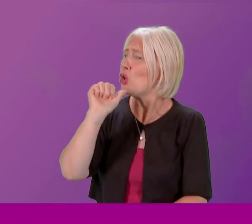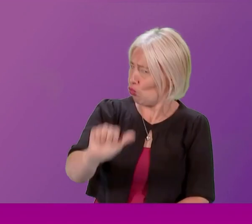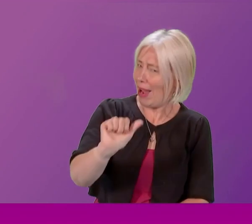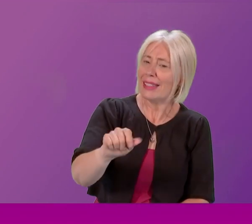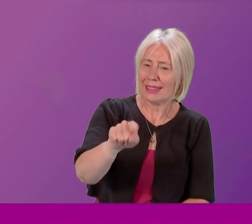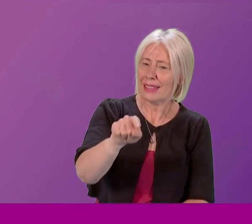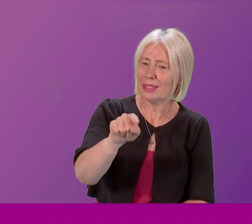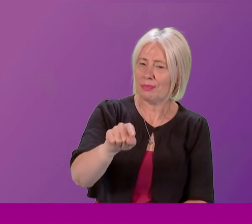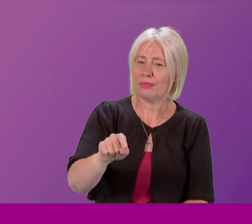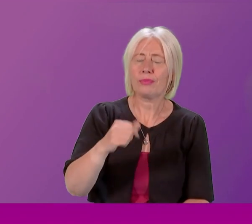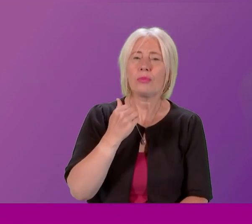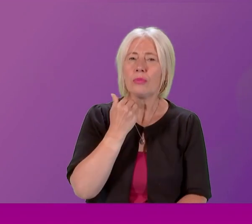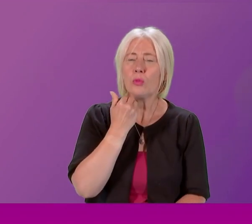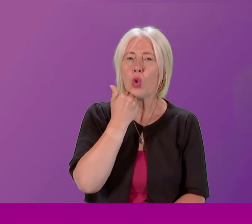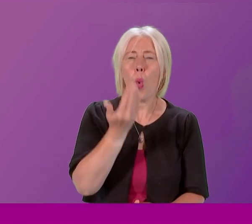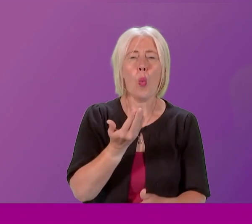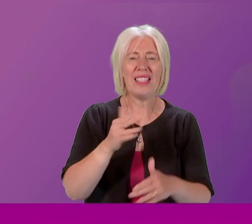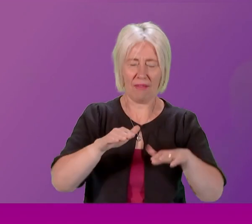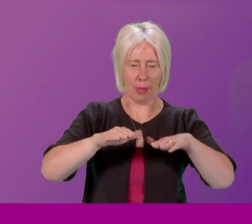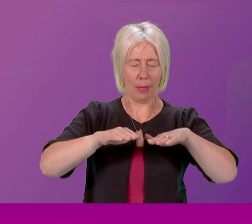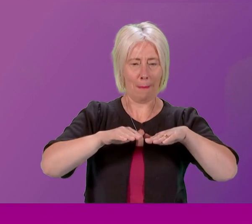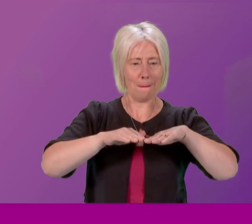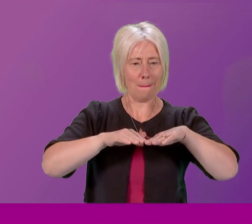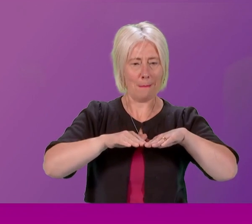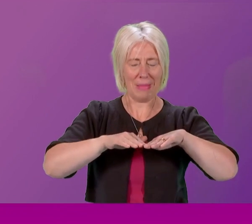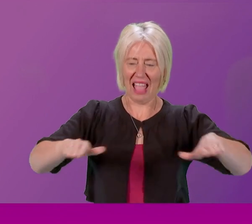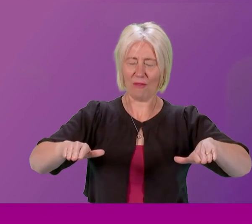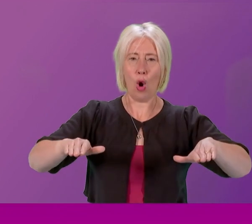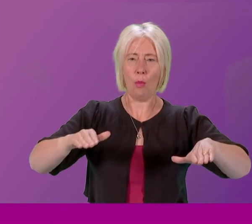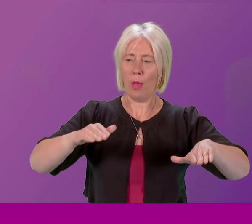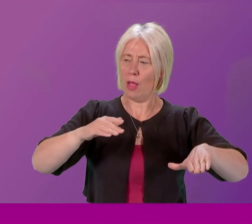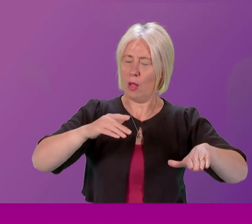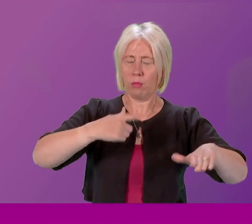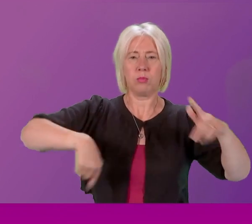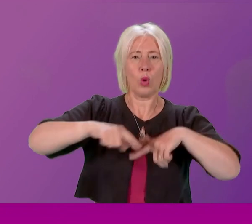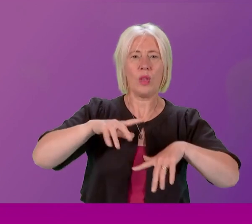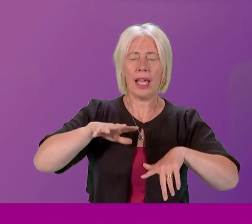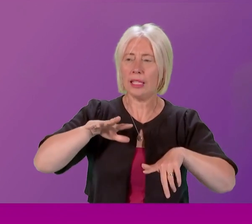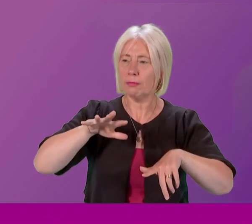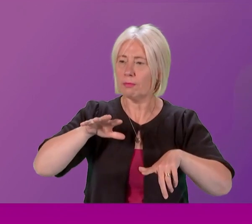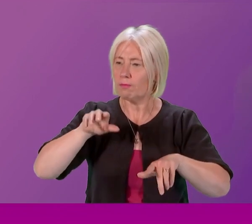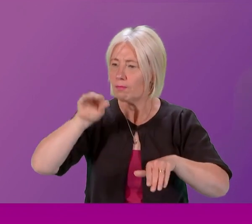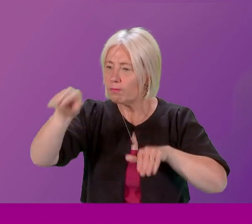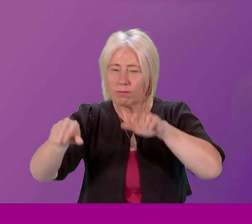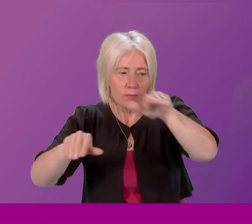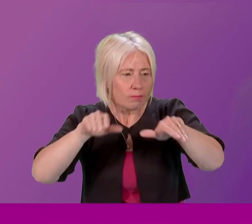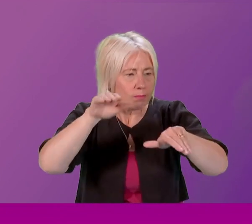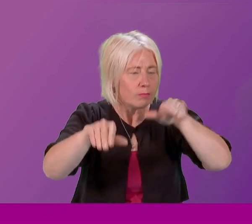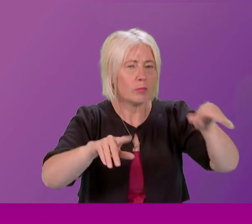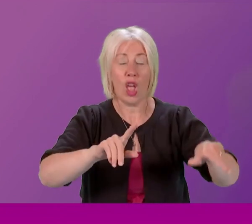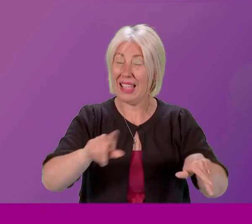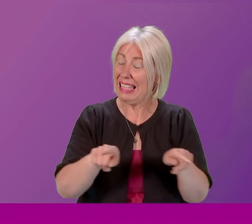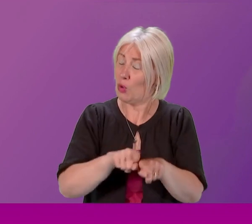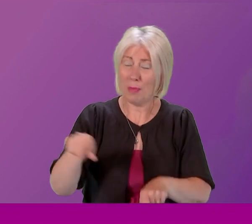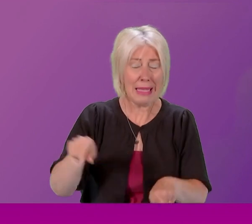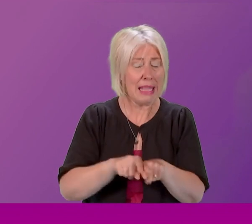right, it is always having this platform where we can just reach out to something that is as necessary as